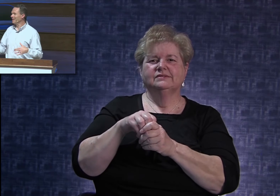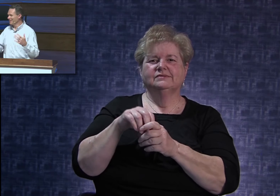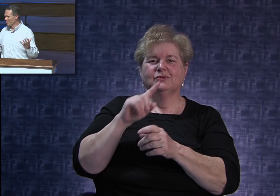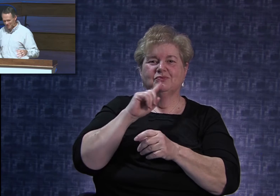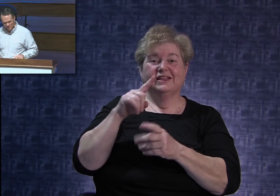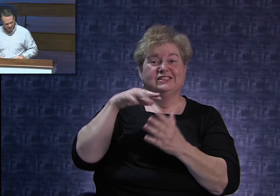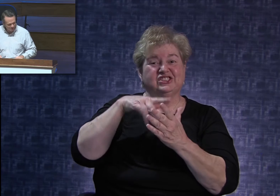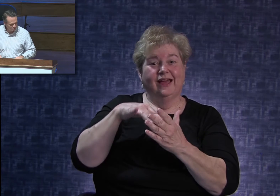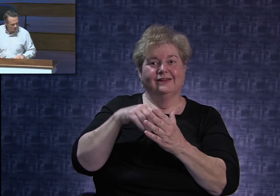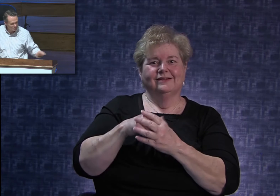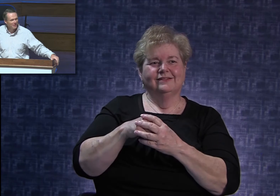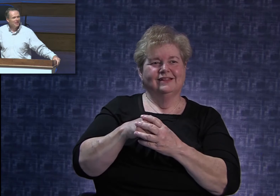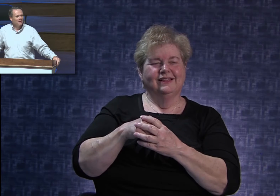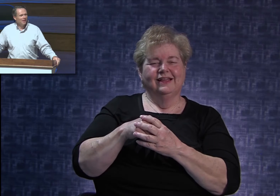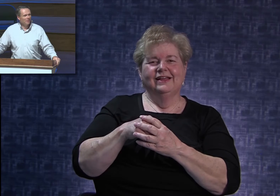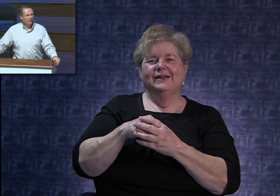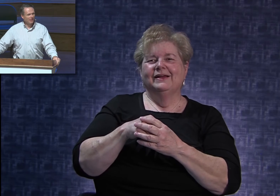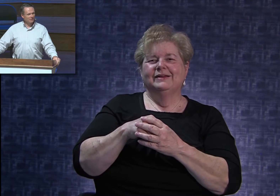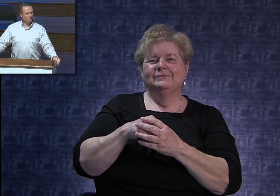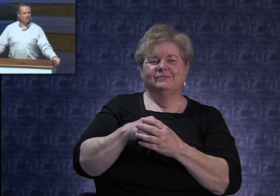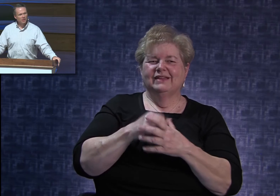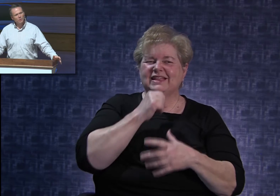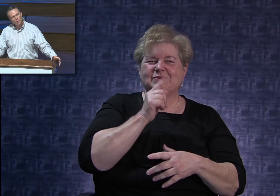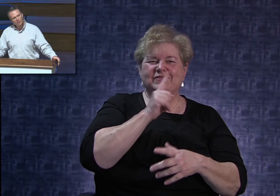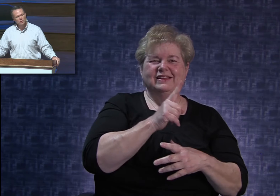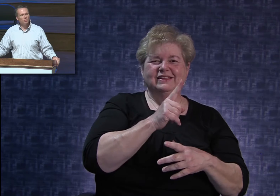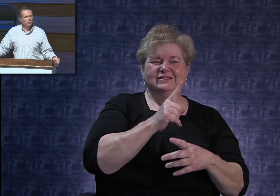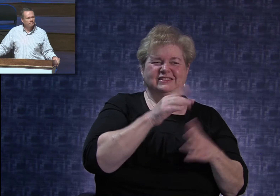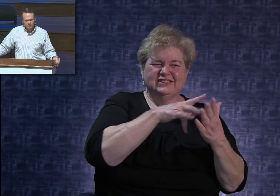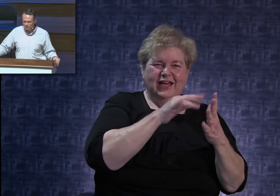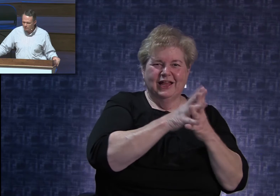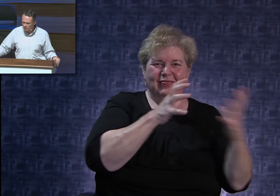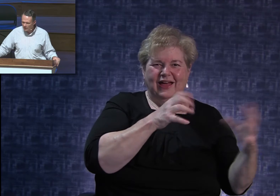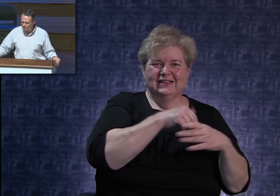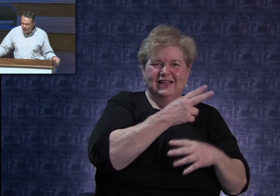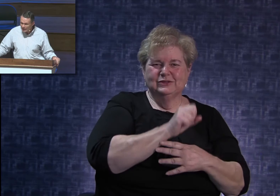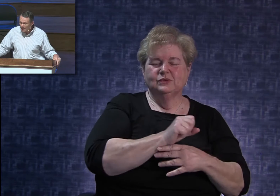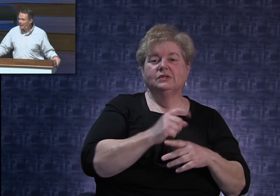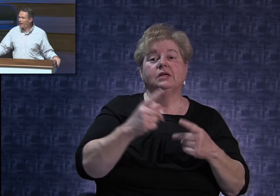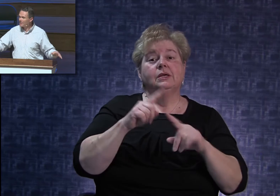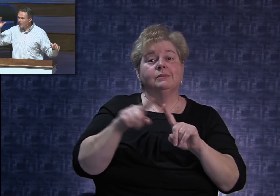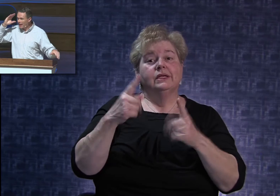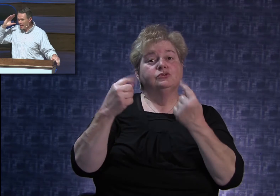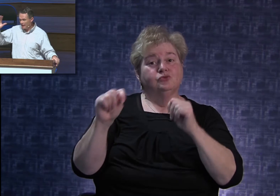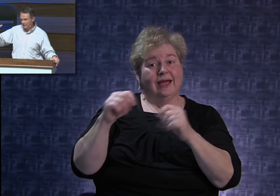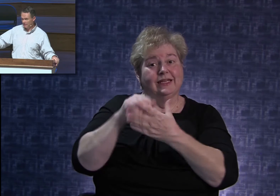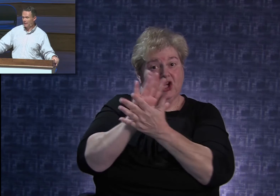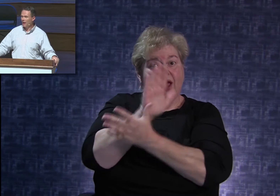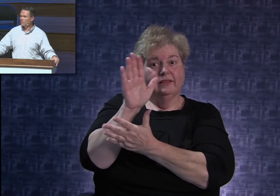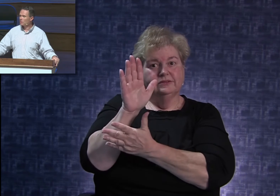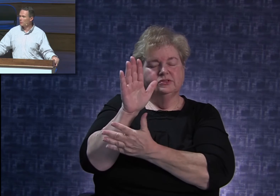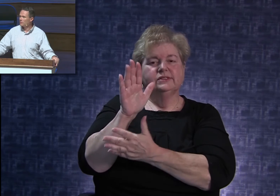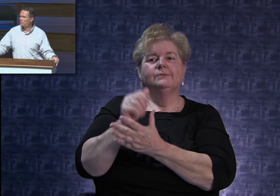which I didn't know much about in high school either. But I started trying to do well in school. But I got into my head